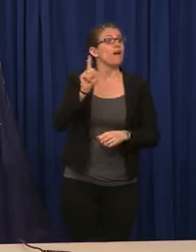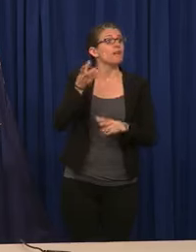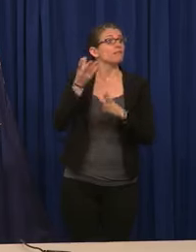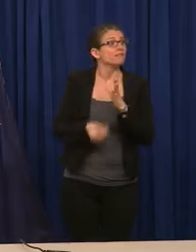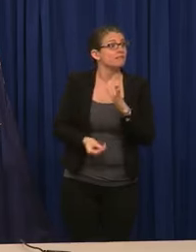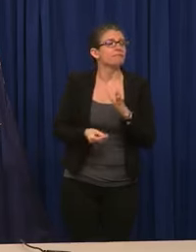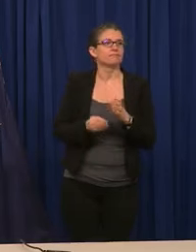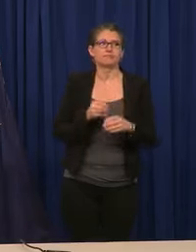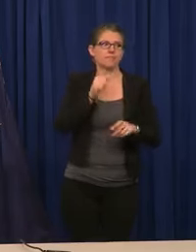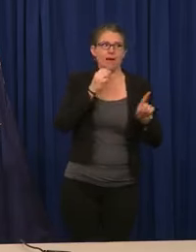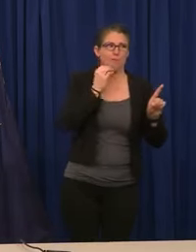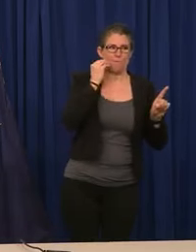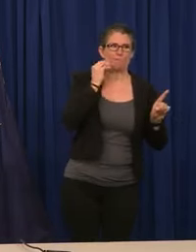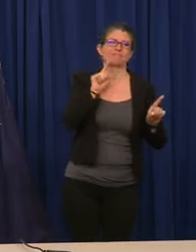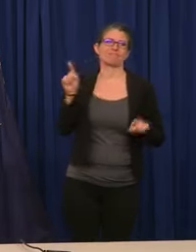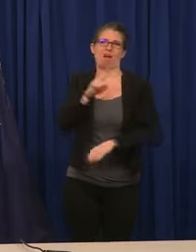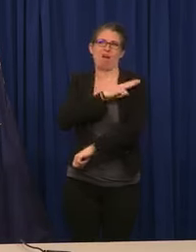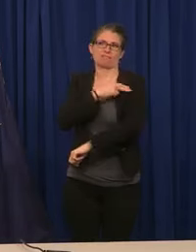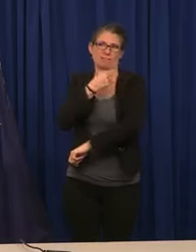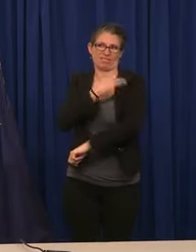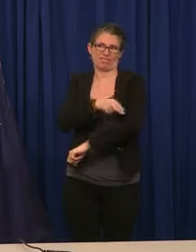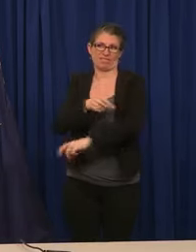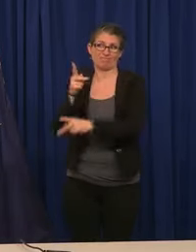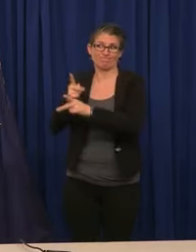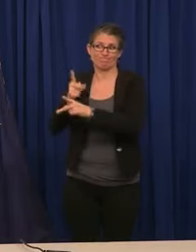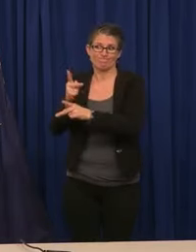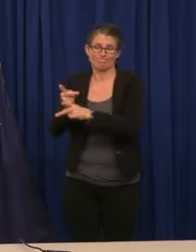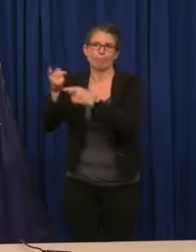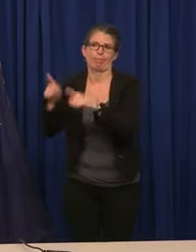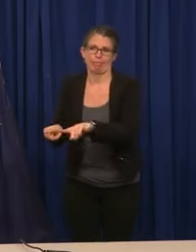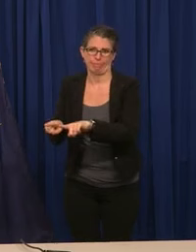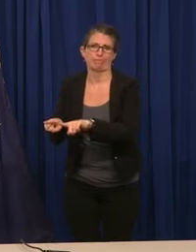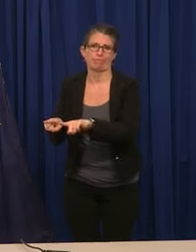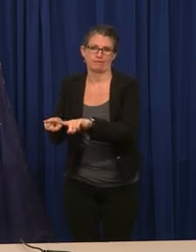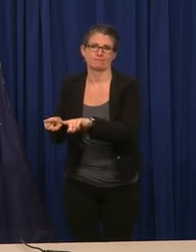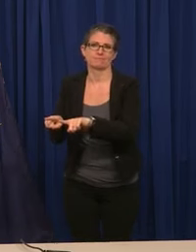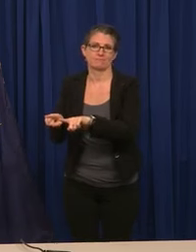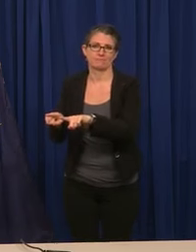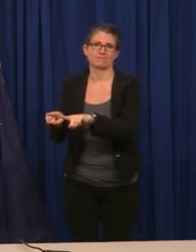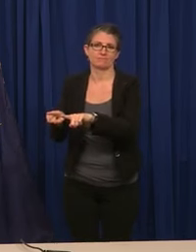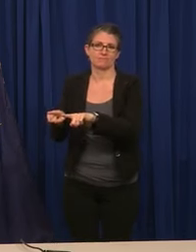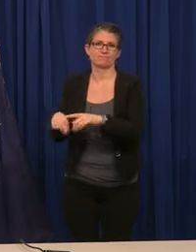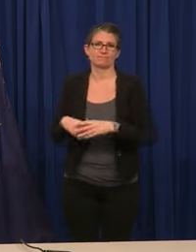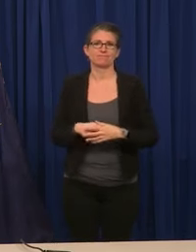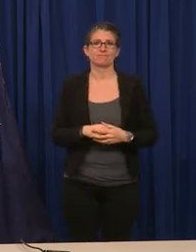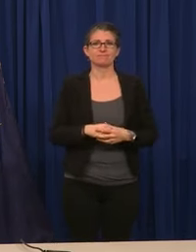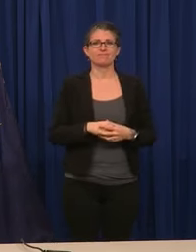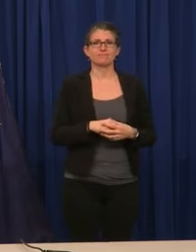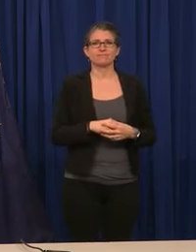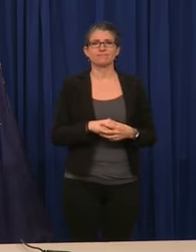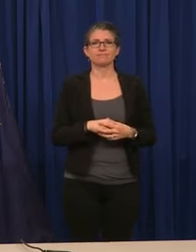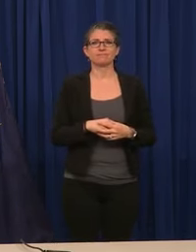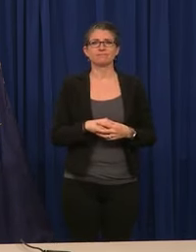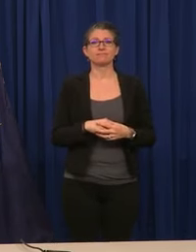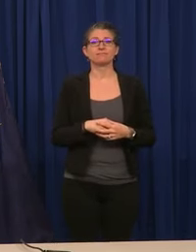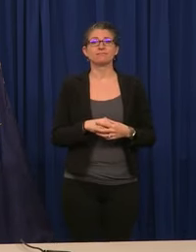This brings the total number of deaths in Maine in individuals who were diagnosed with COVID-19 to